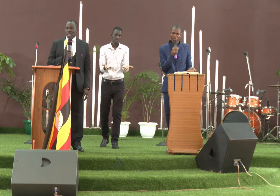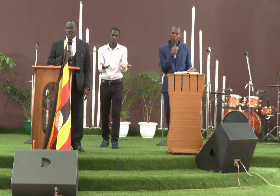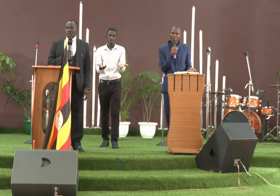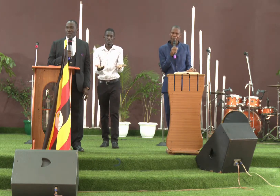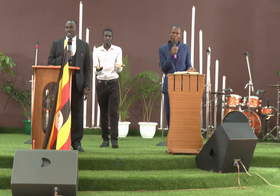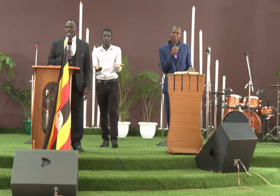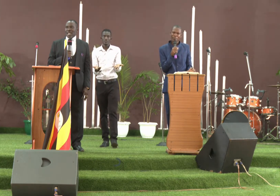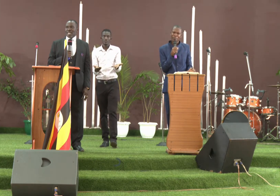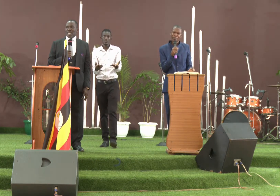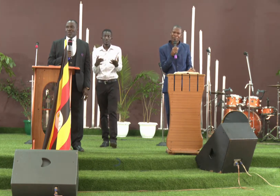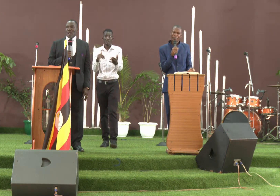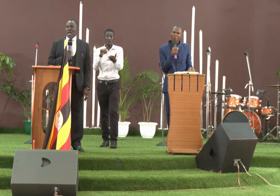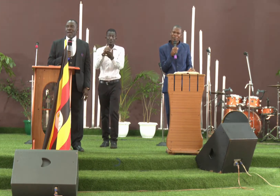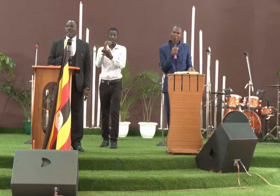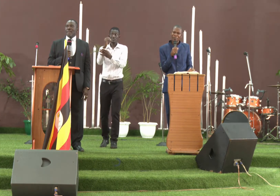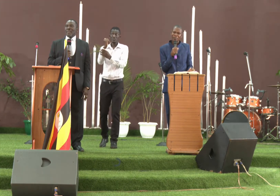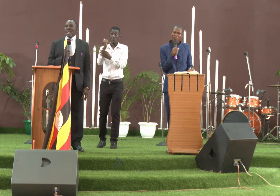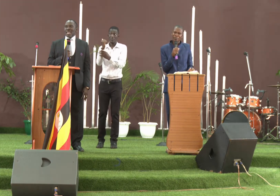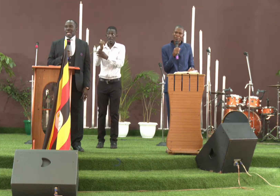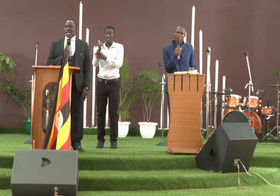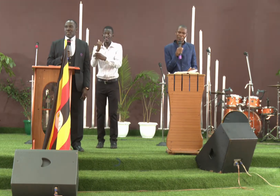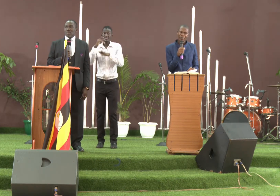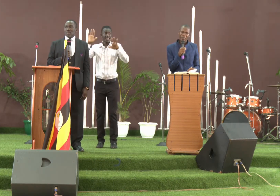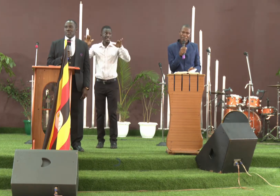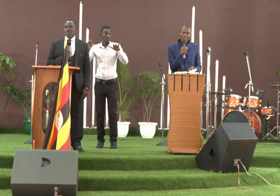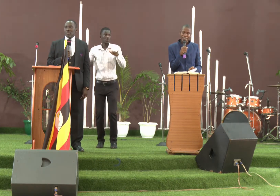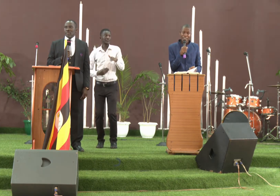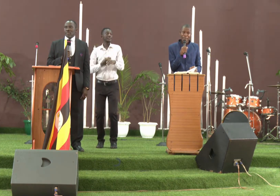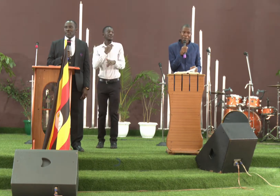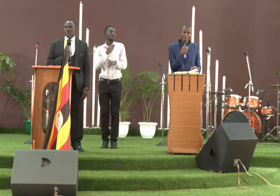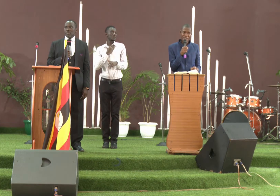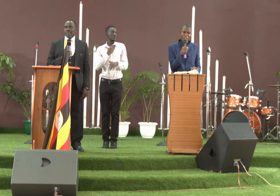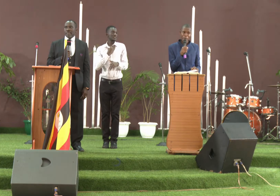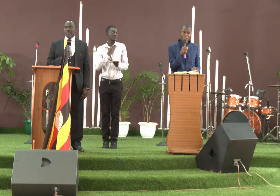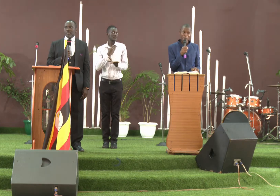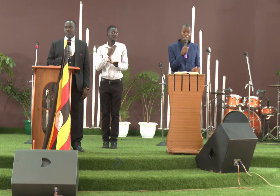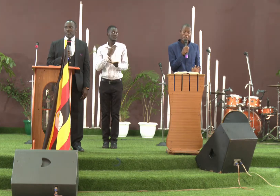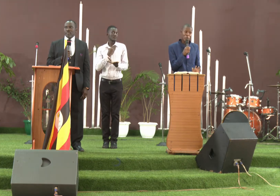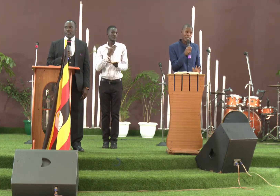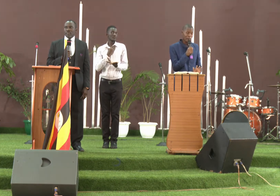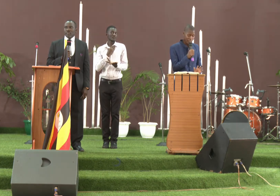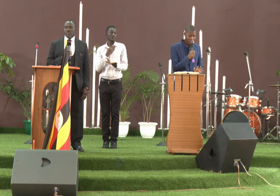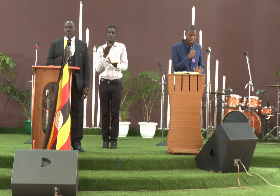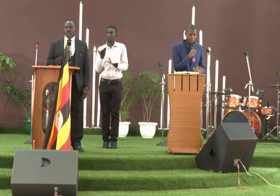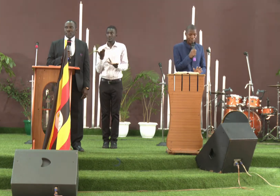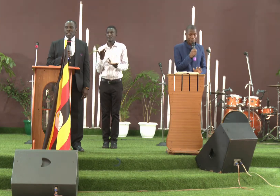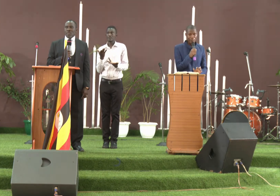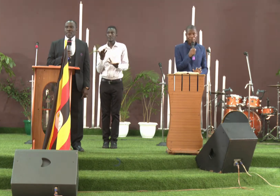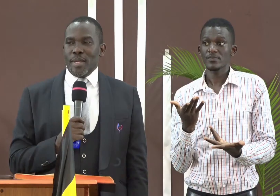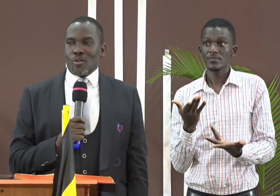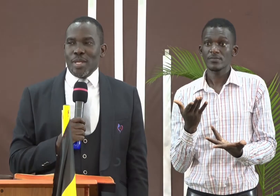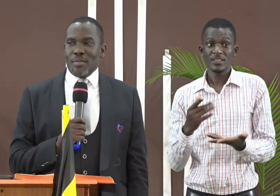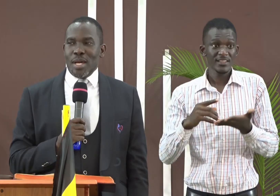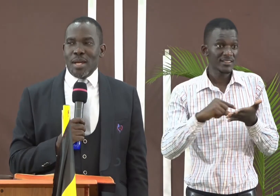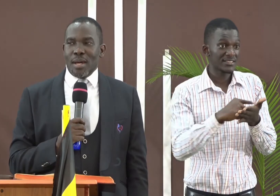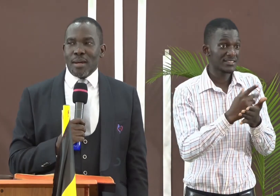it. Ono ye musajja akyalirwa bamalayika. This is a man that receives angels as visitors.